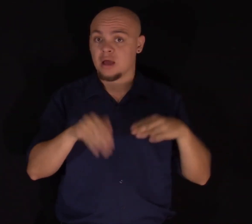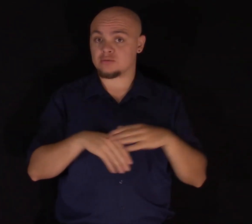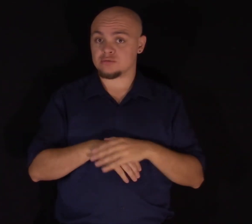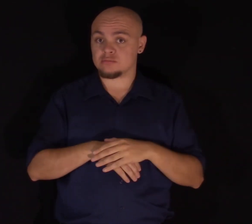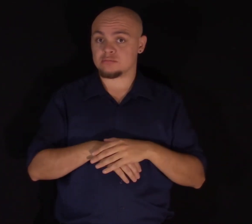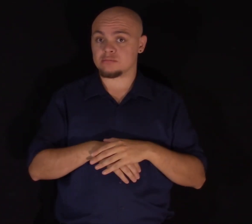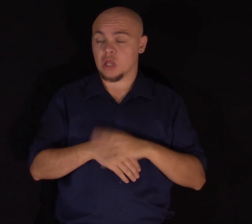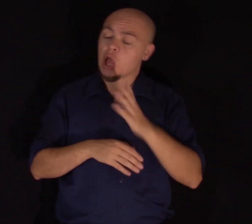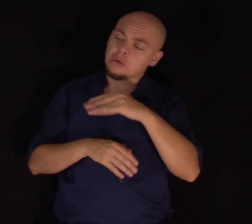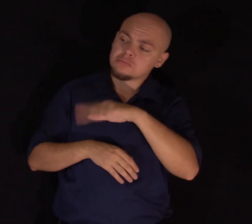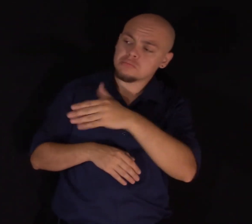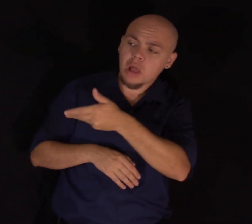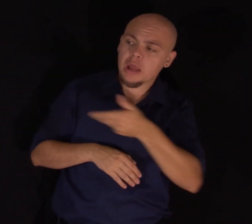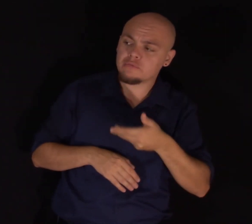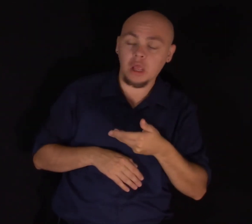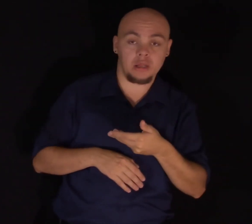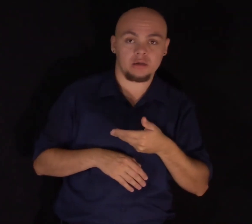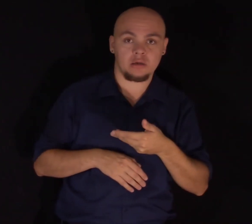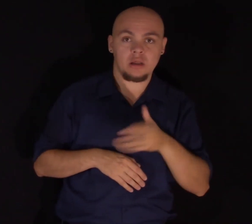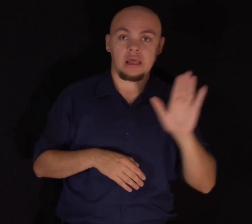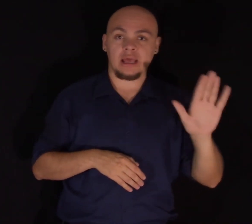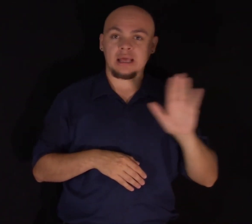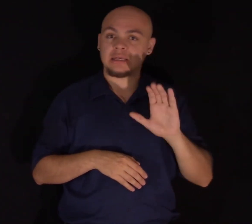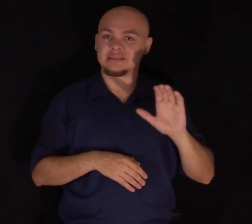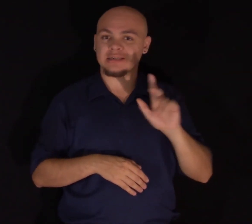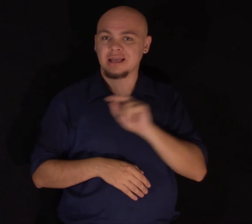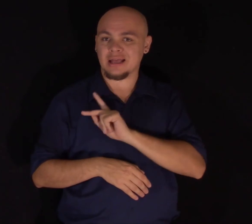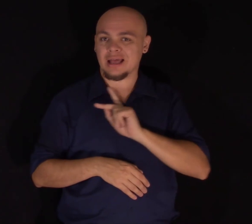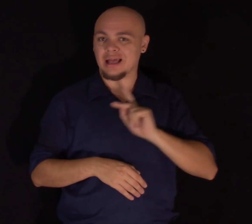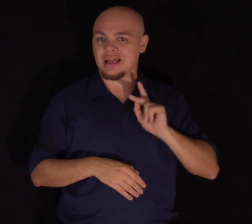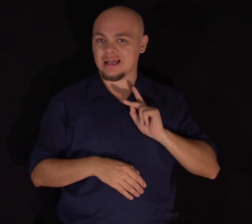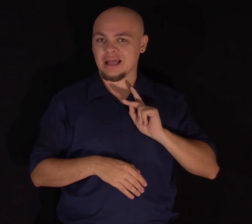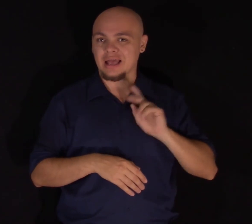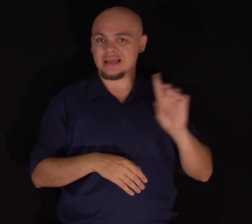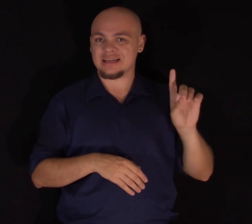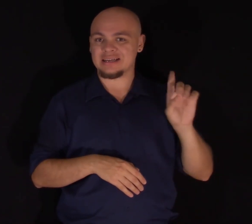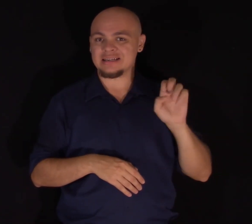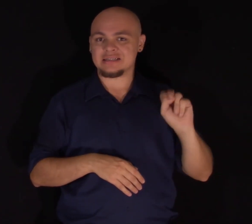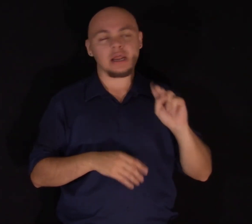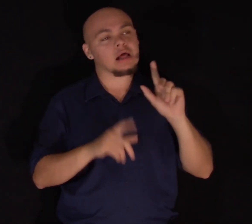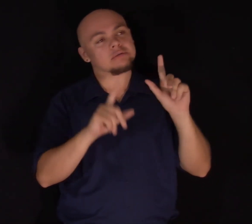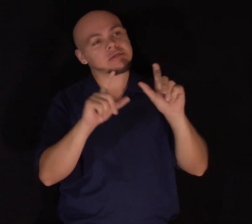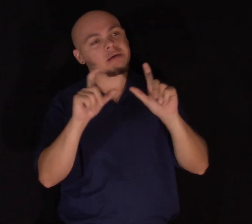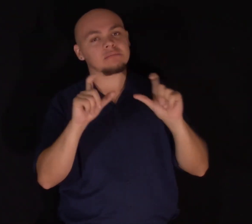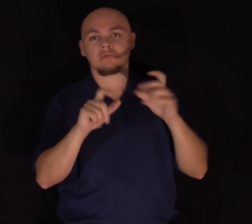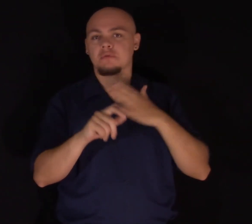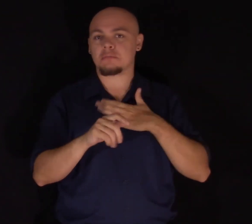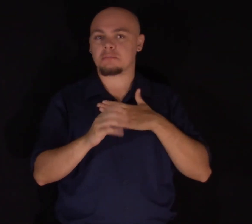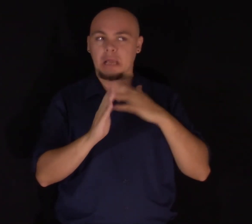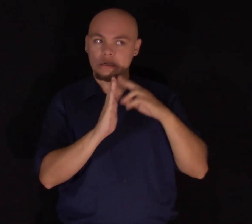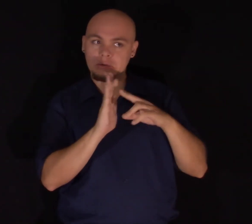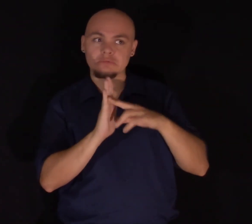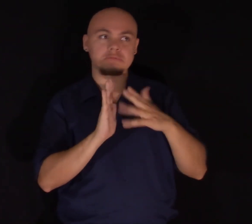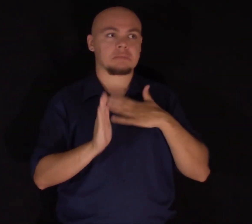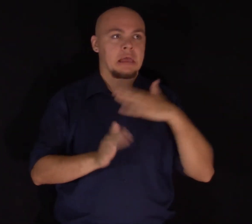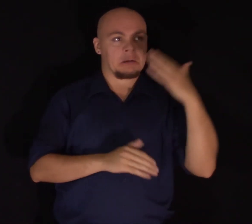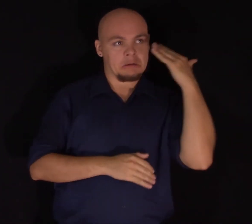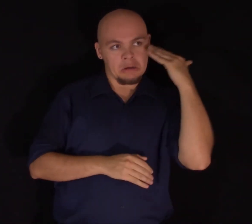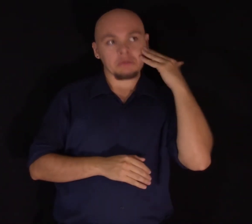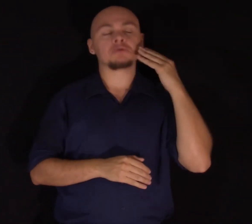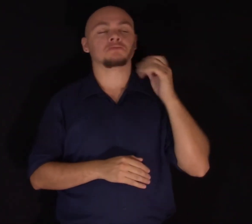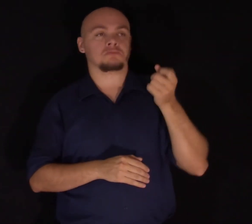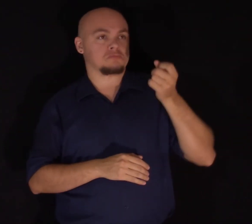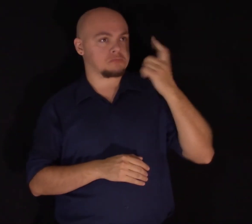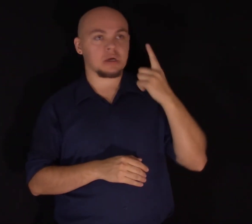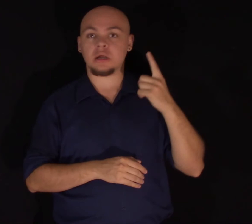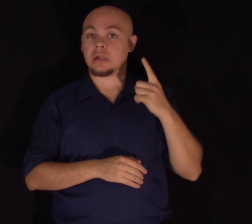his house. I would see his Klan den, and I would take pictures and take notes for my own knowledge and things.